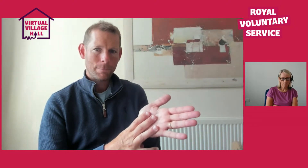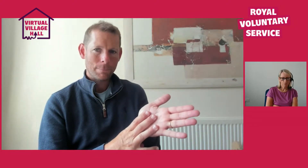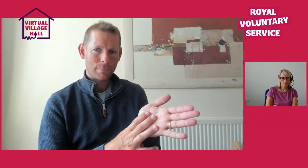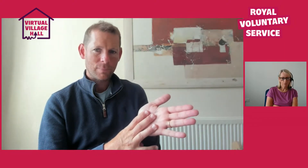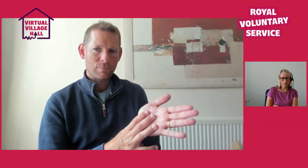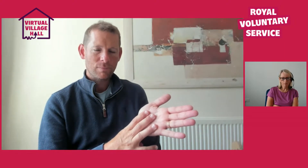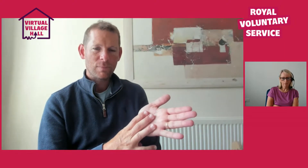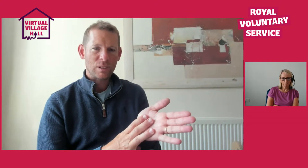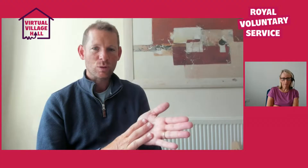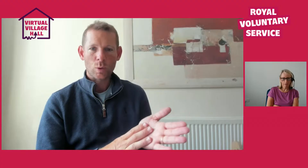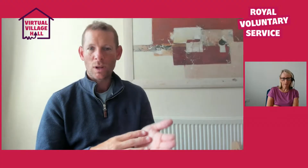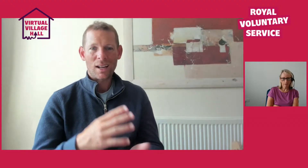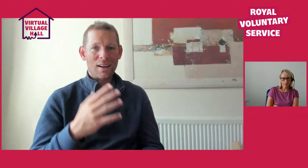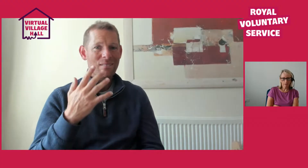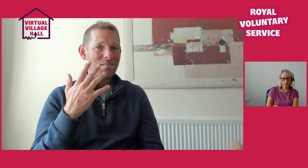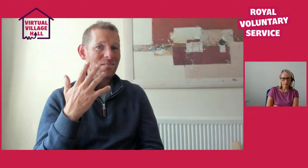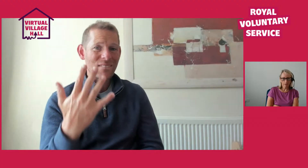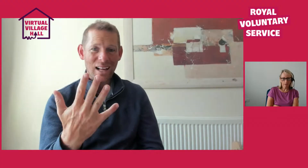So